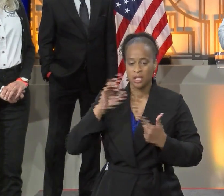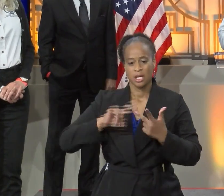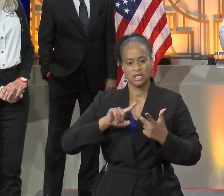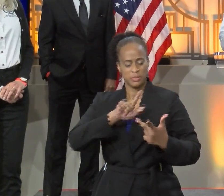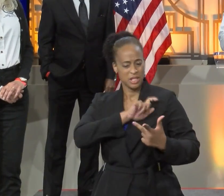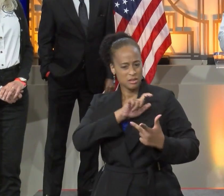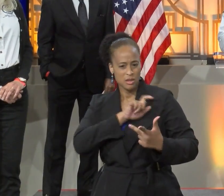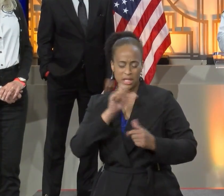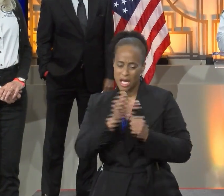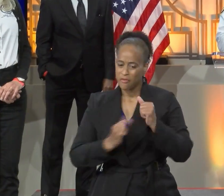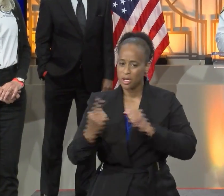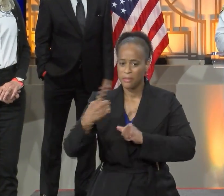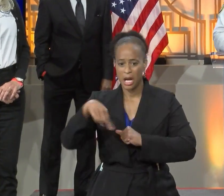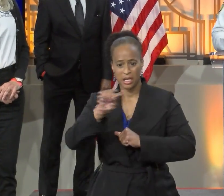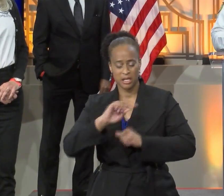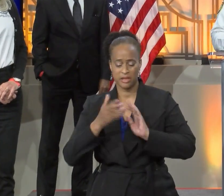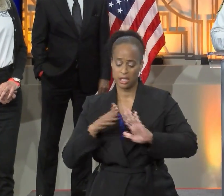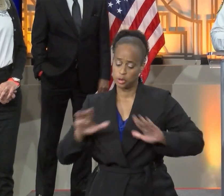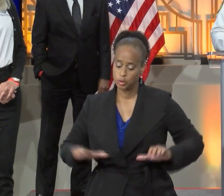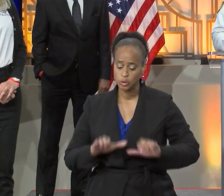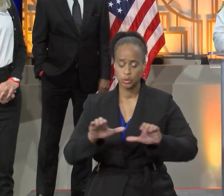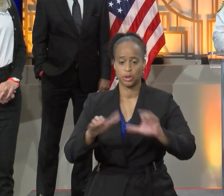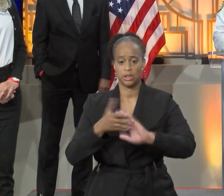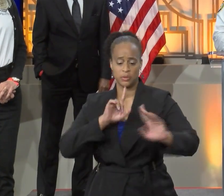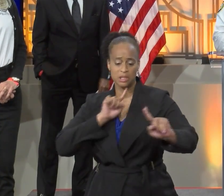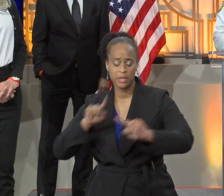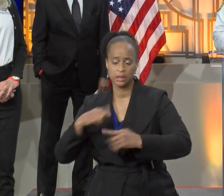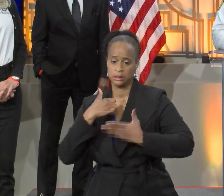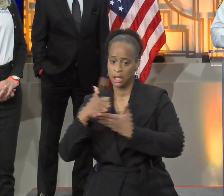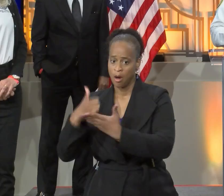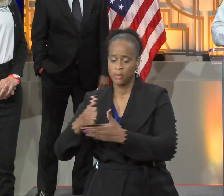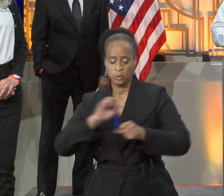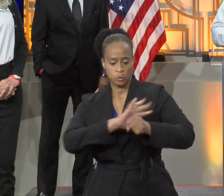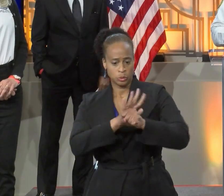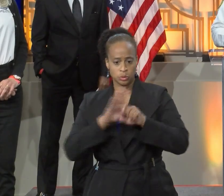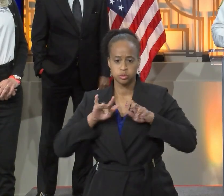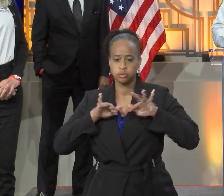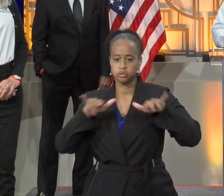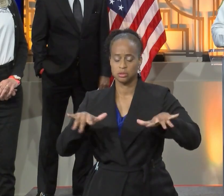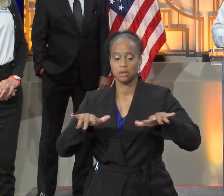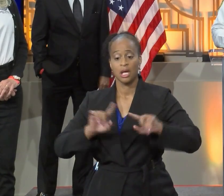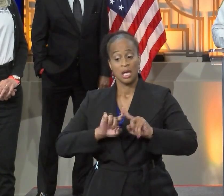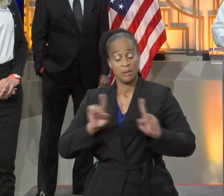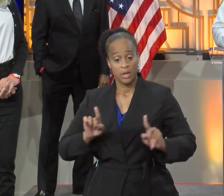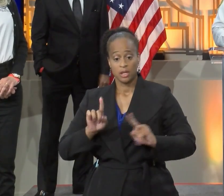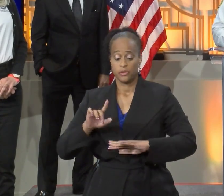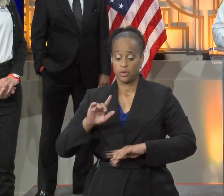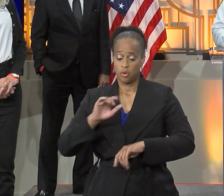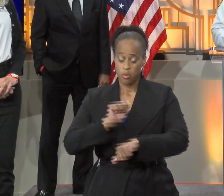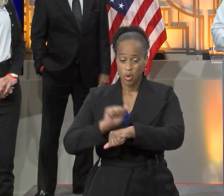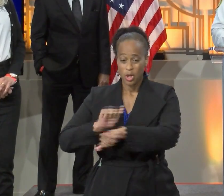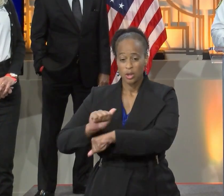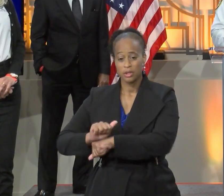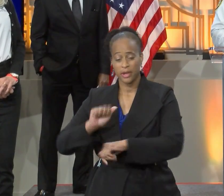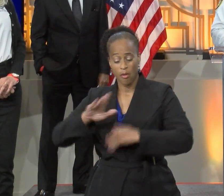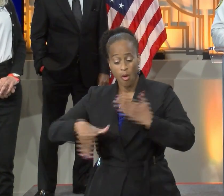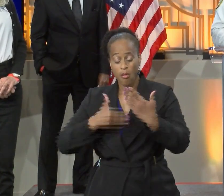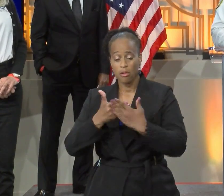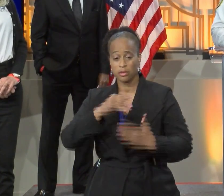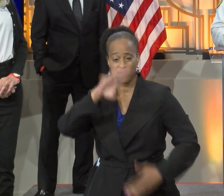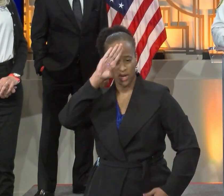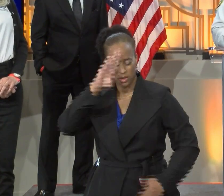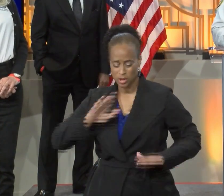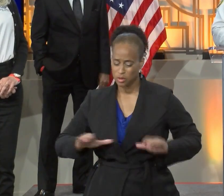officers, everybody on the front line is doing in response to this pandemic. But certainly, the work that our firefighters are doing